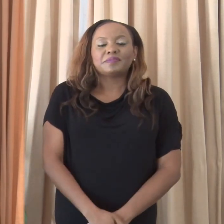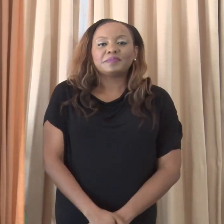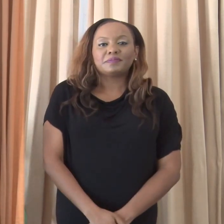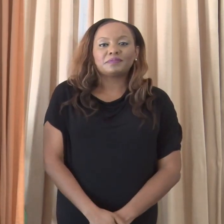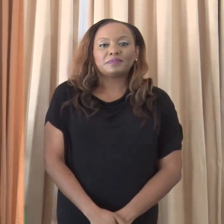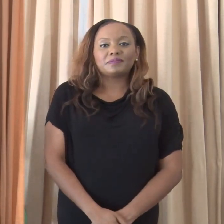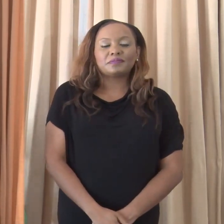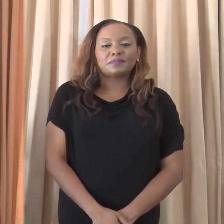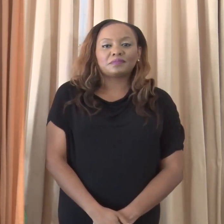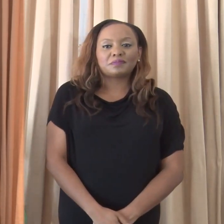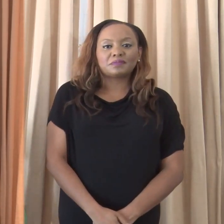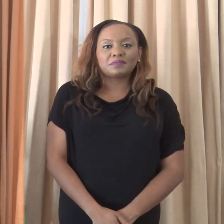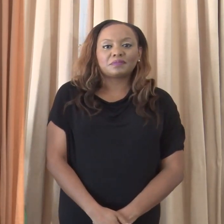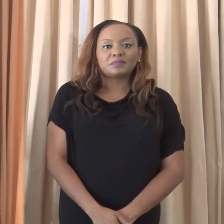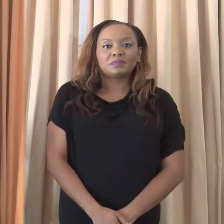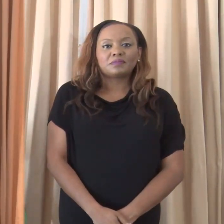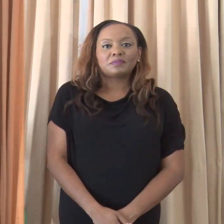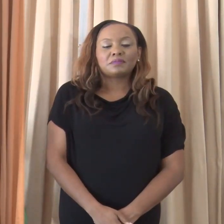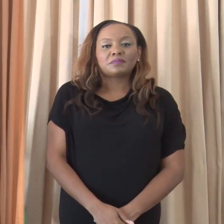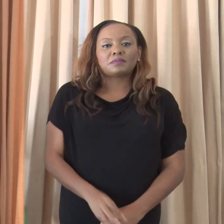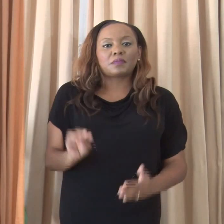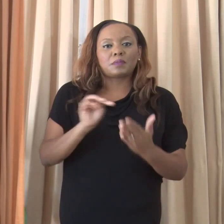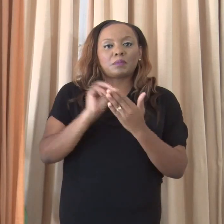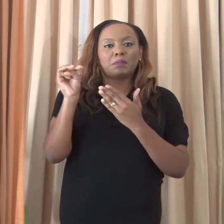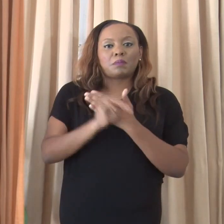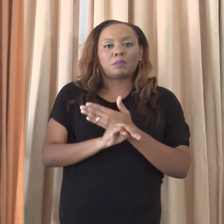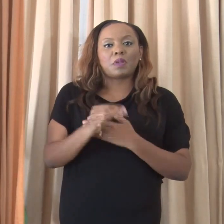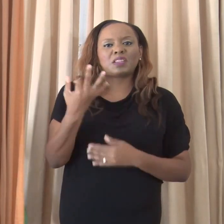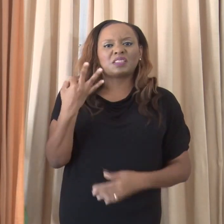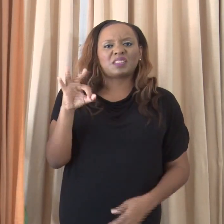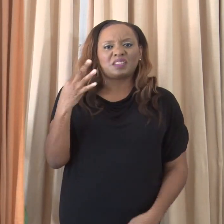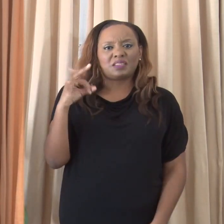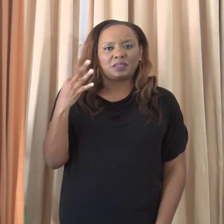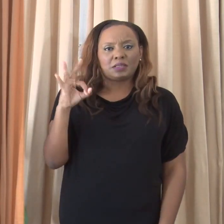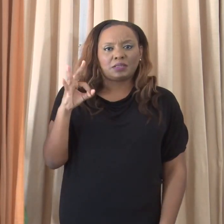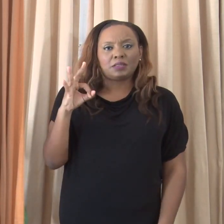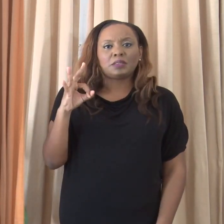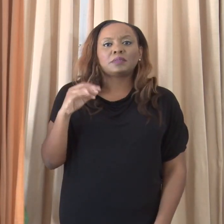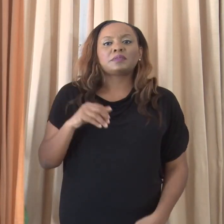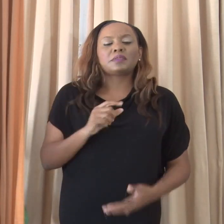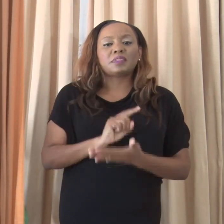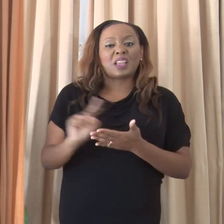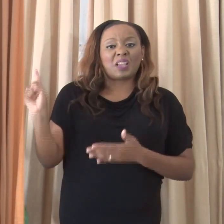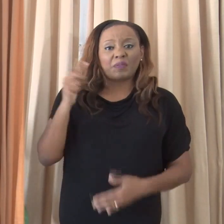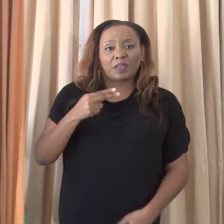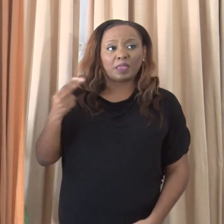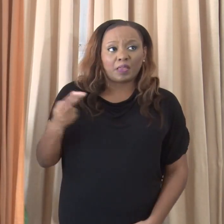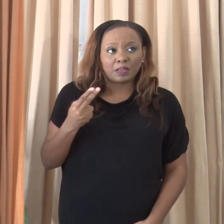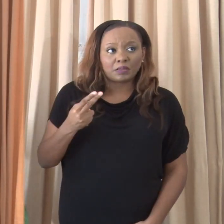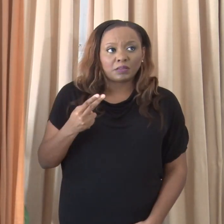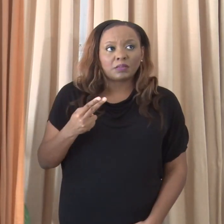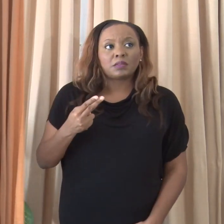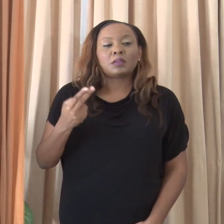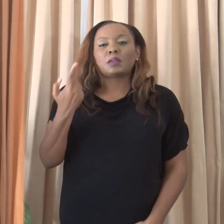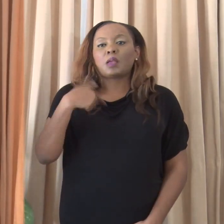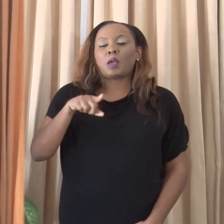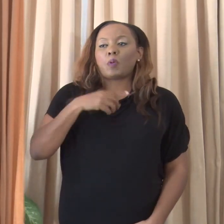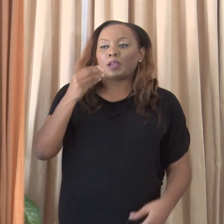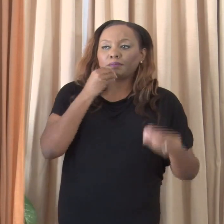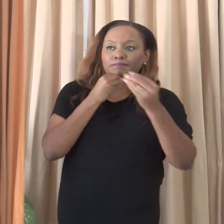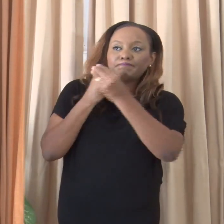On Thursday, the 19th of this month, Barbados would have informed all of our international travel trade